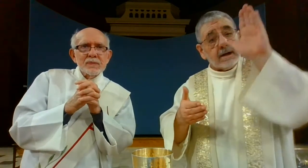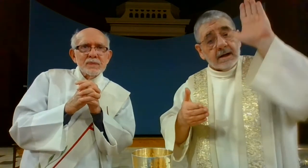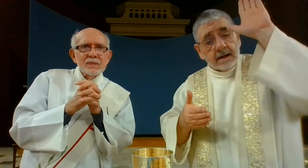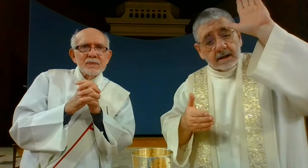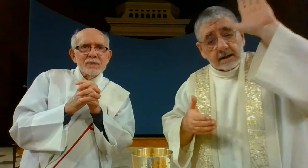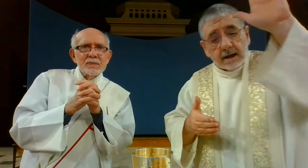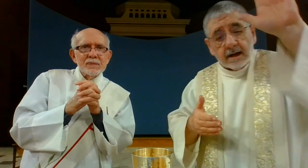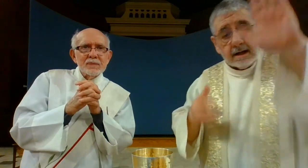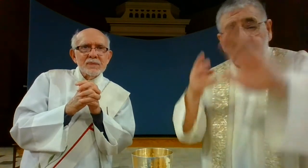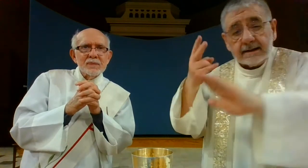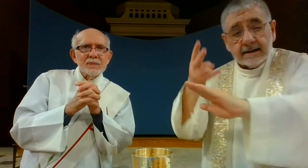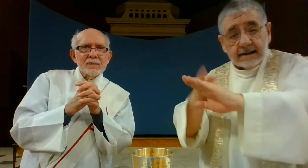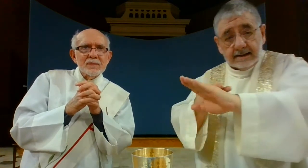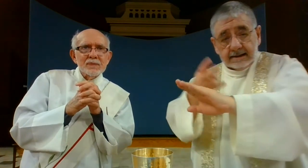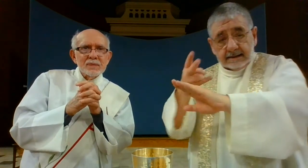Behold the Lamb of God.